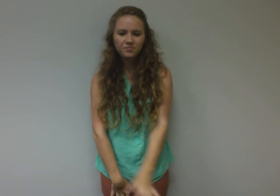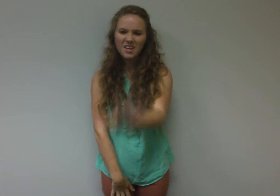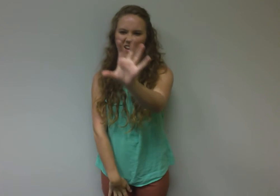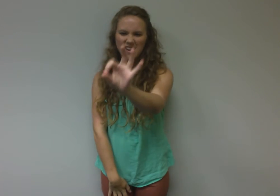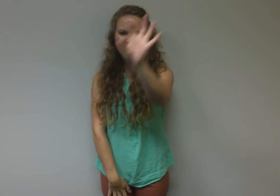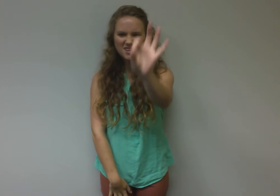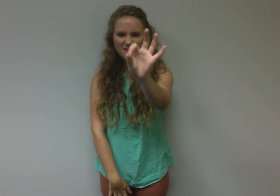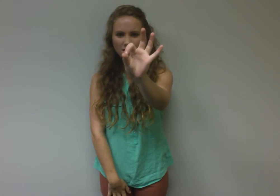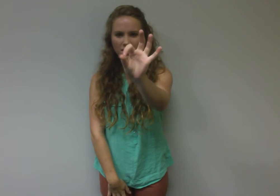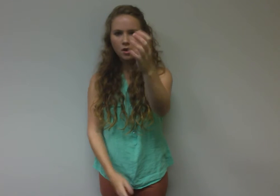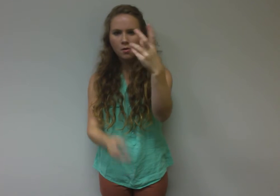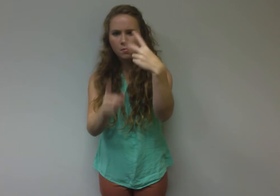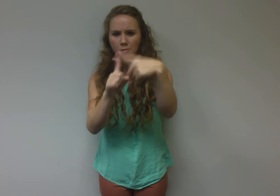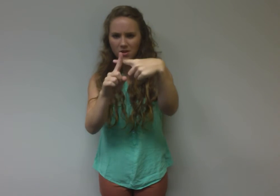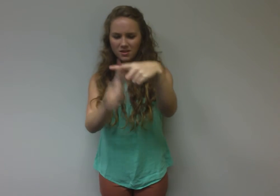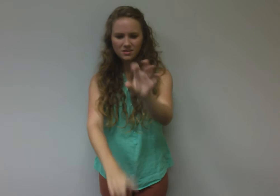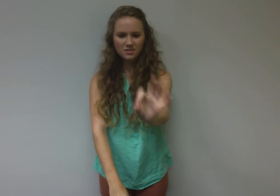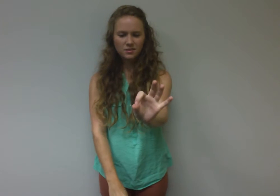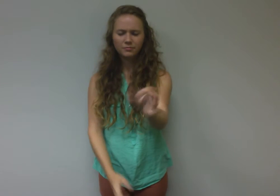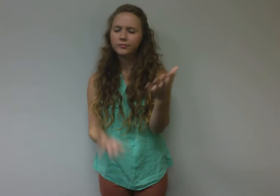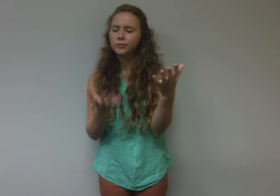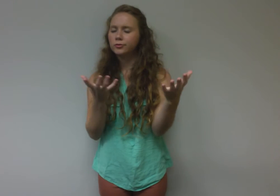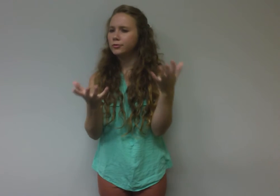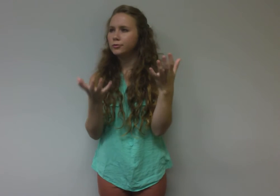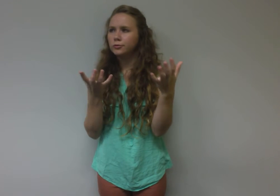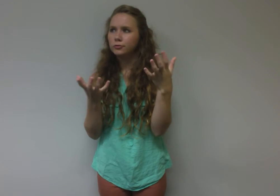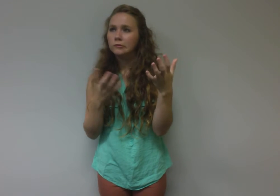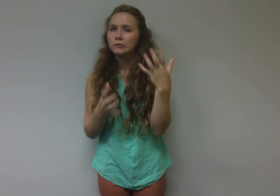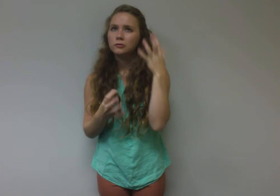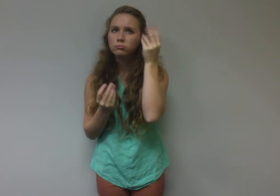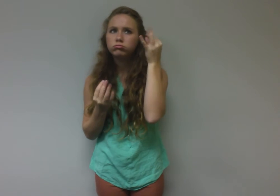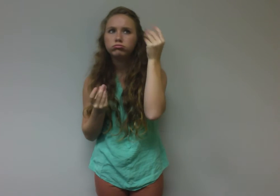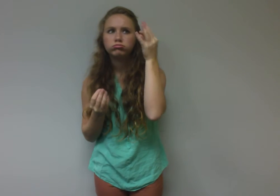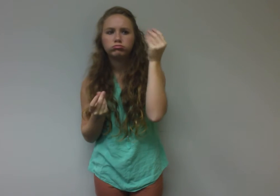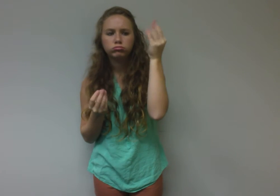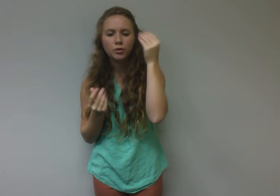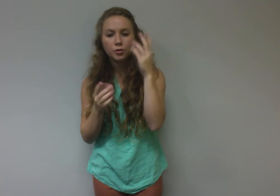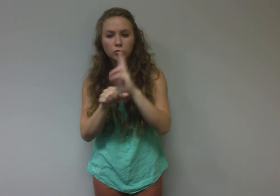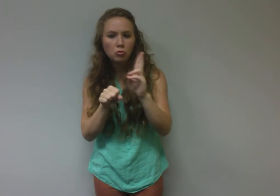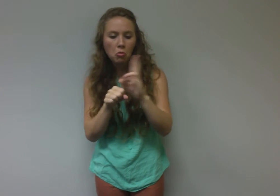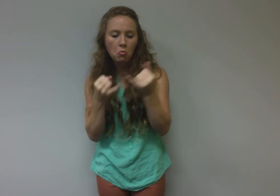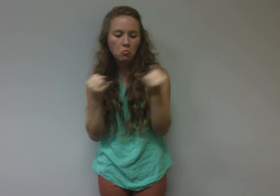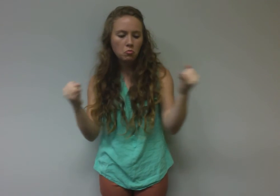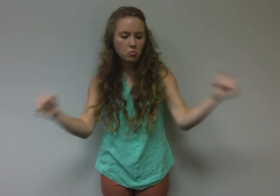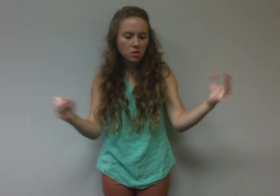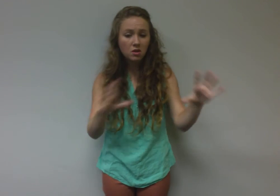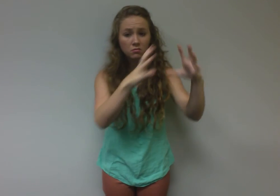So what's 9 plus 9? So if you don't know what it is, you could work it out either using the number line or drawing the circles, and that's a fair